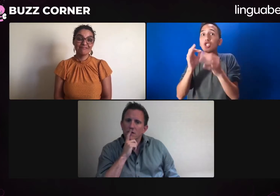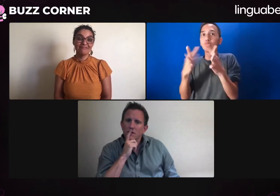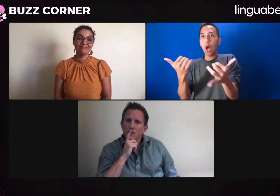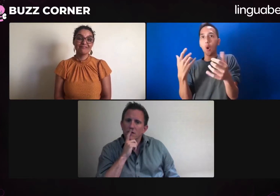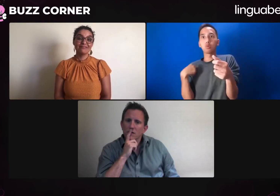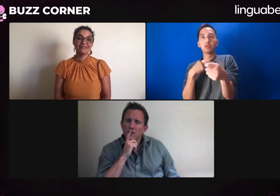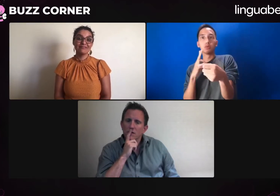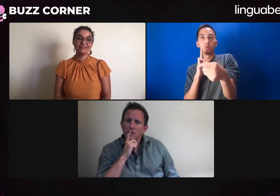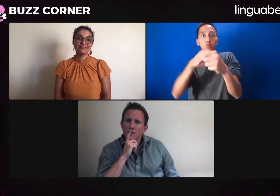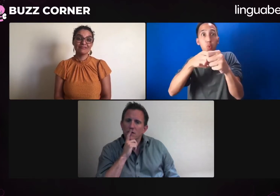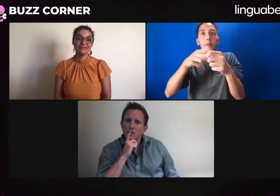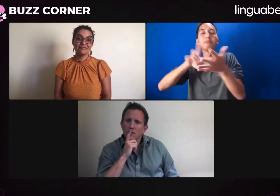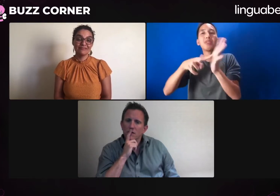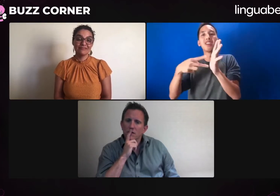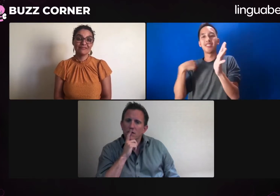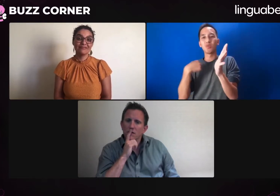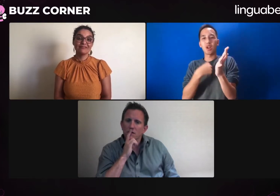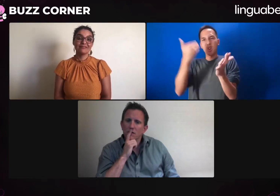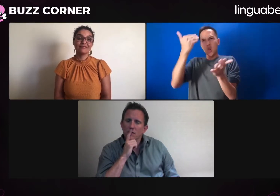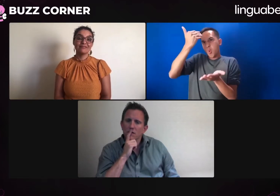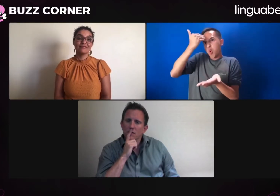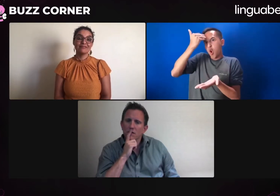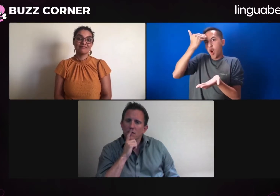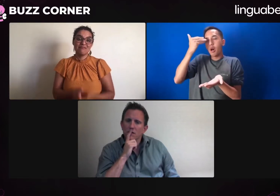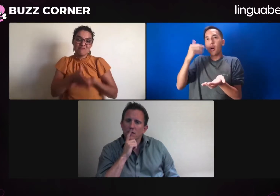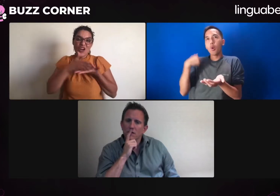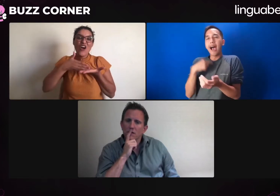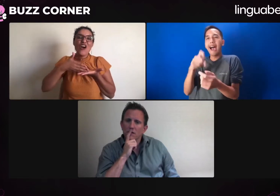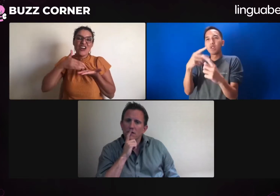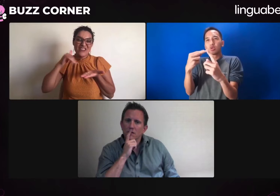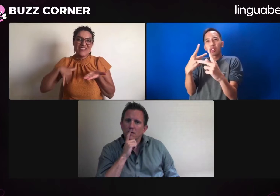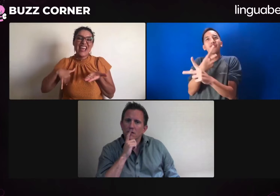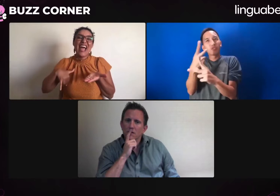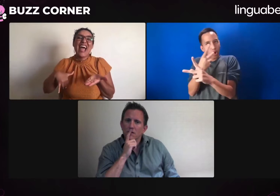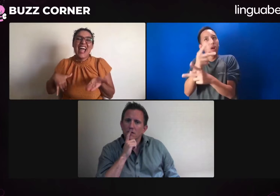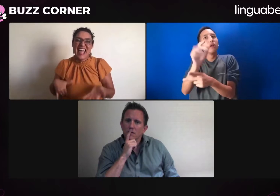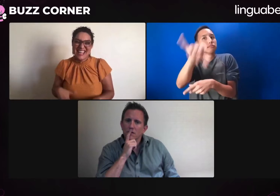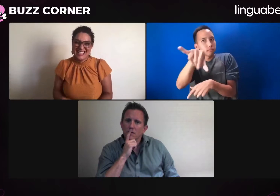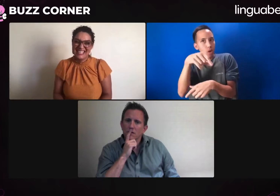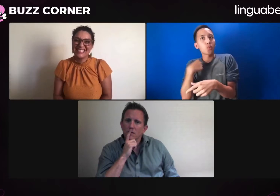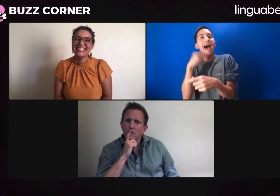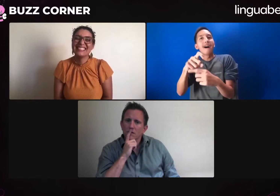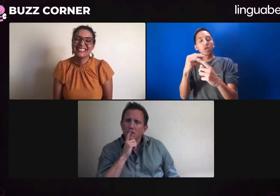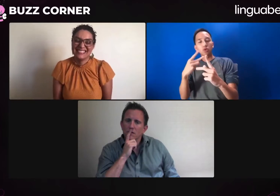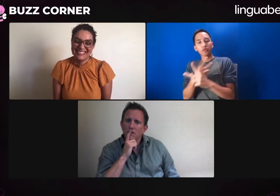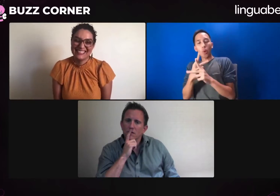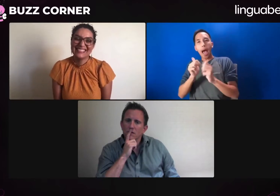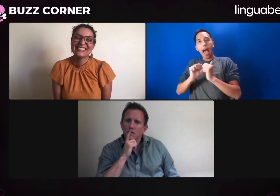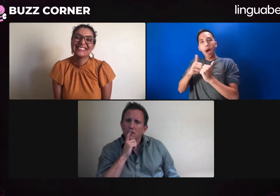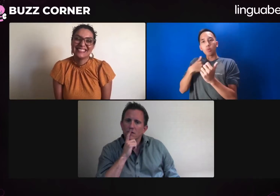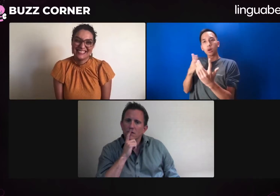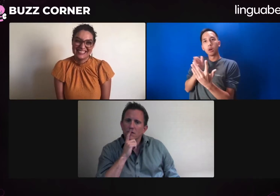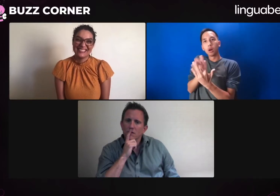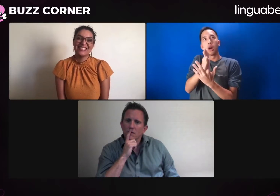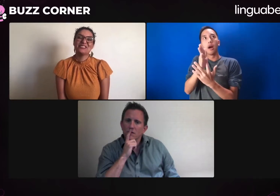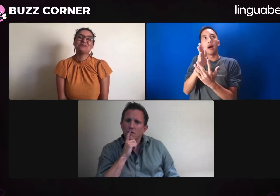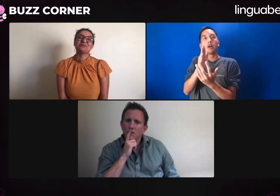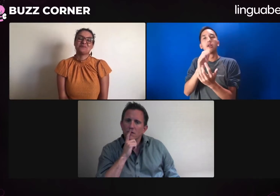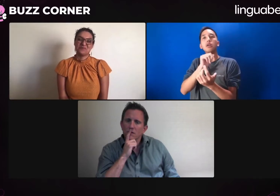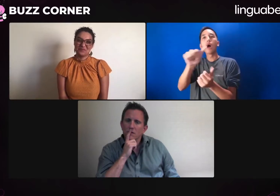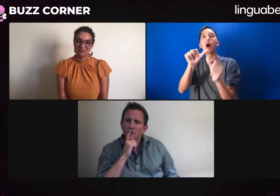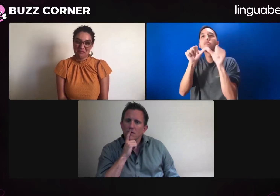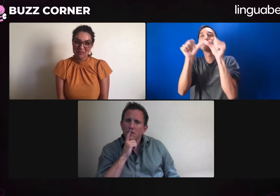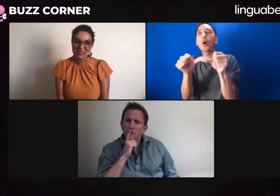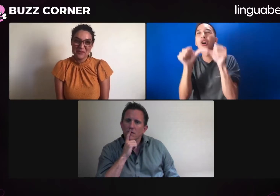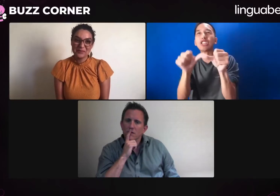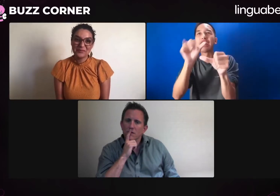interpreter groups, including deaf interpreters now, because we are participating, we are aware. And we're part of that, right? We have to